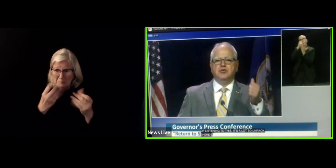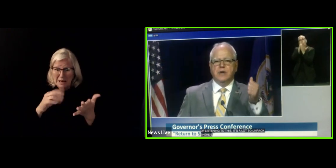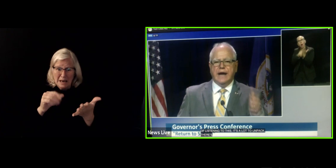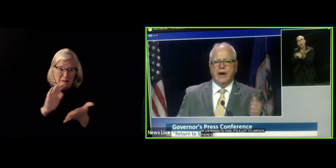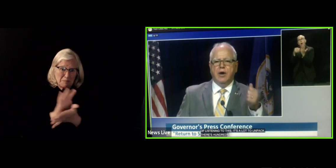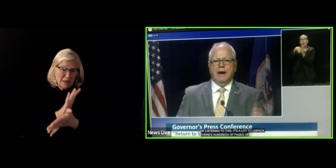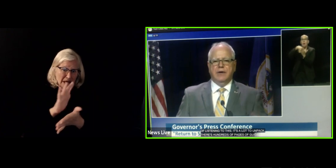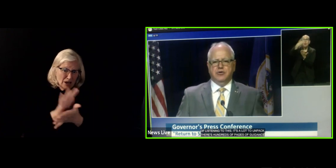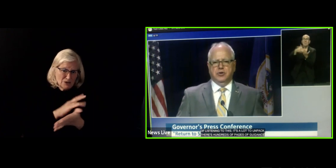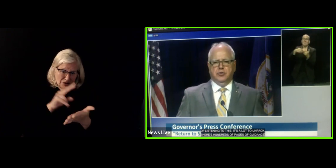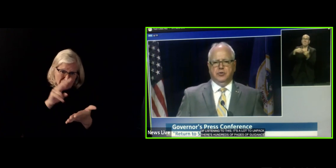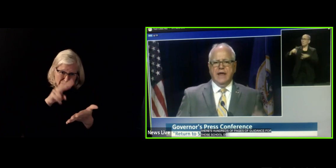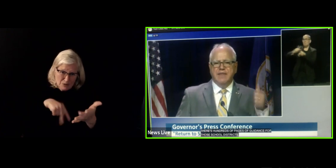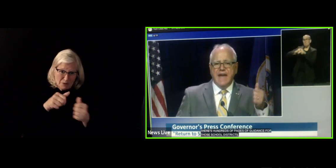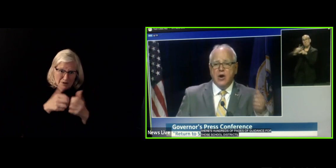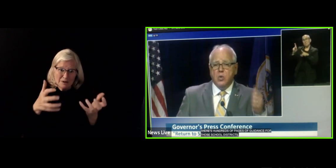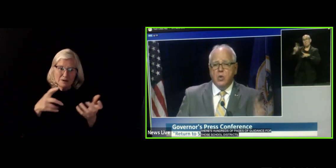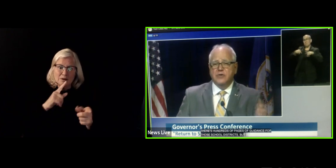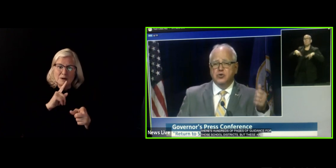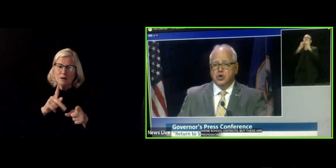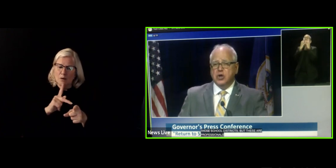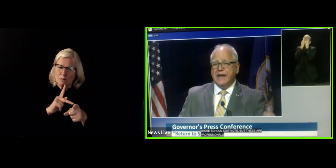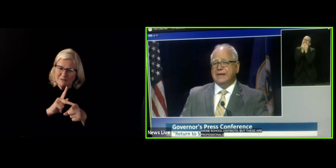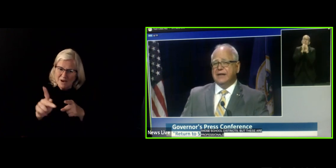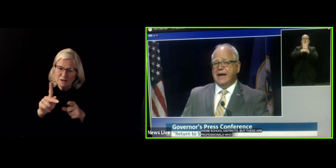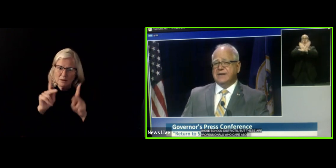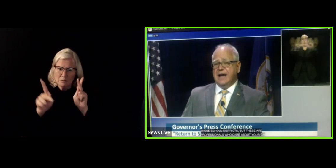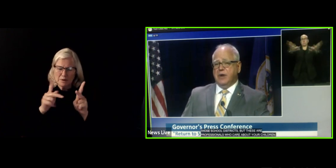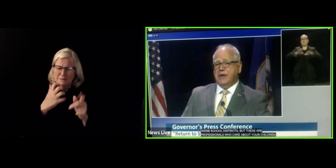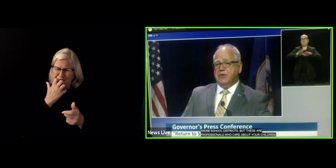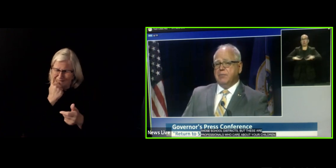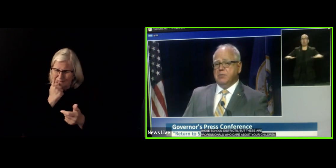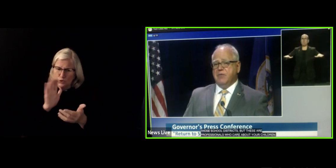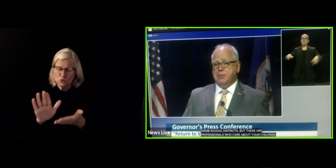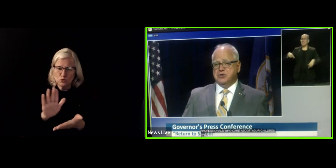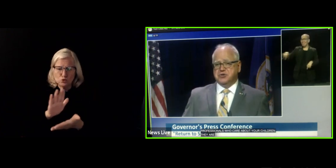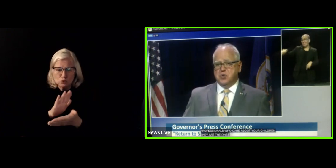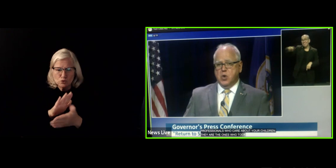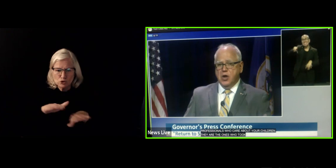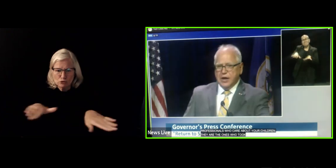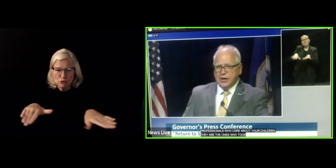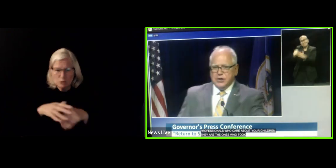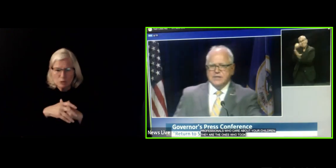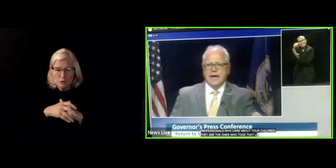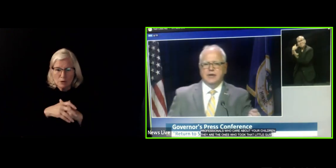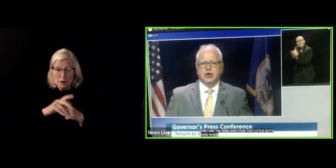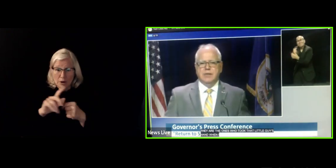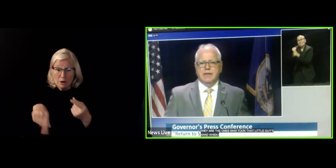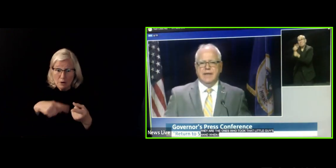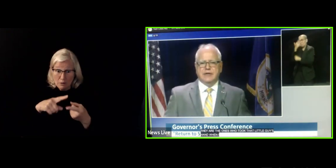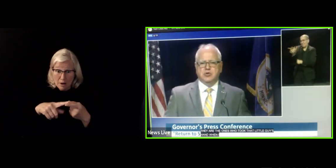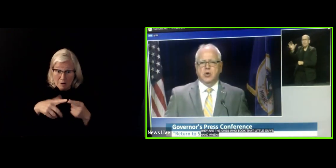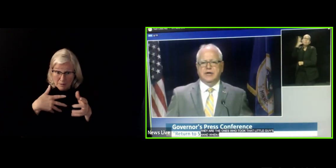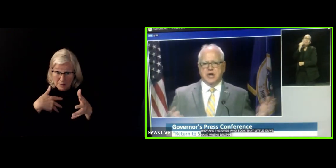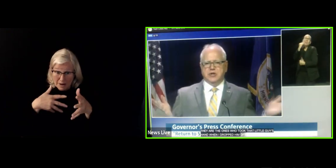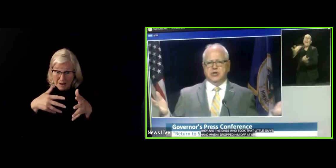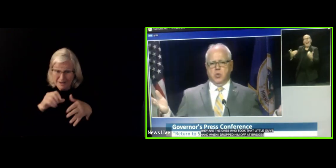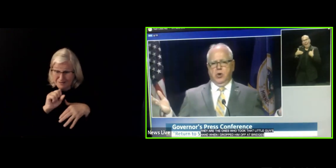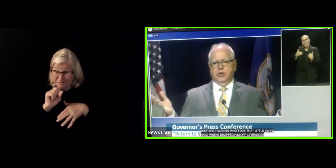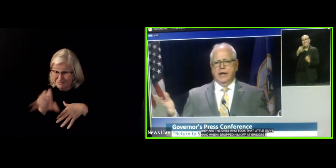who care about your children. They are the ones who took that little guy's hand when I dropped him off at Bridges School, took his hand and took him in that school and